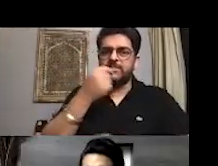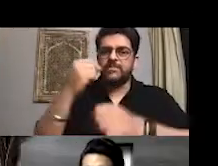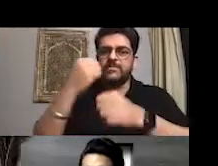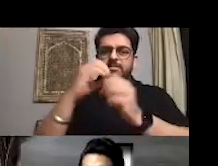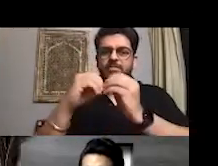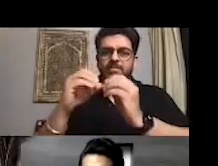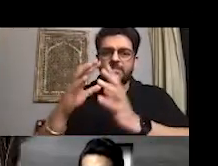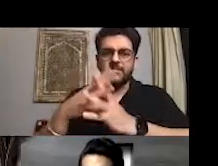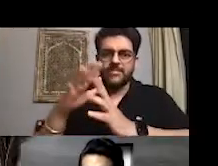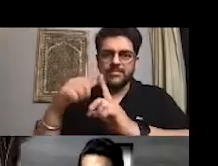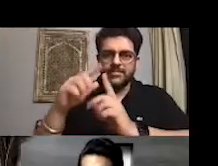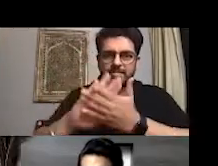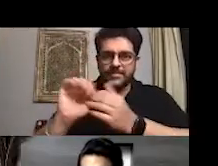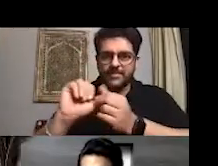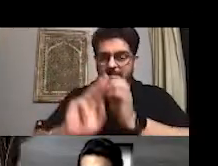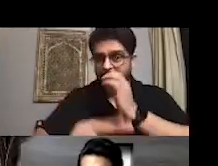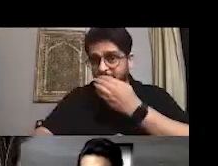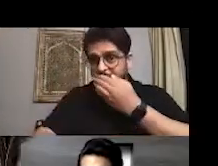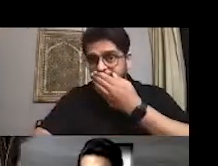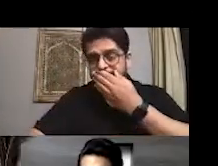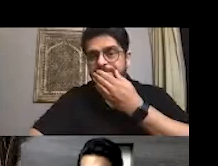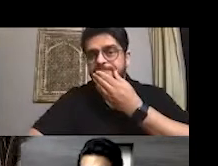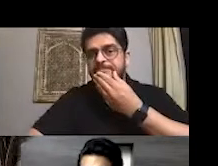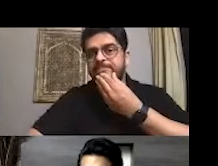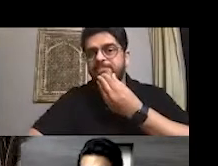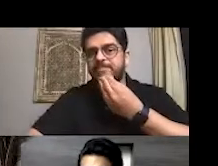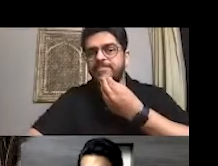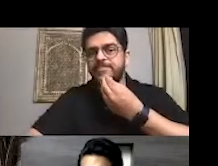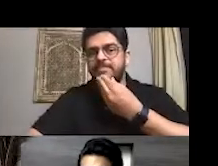Gautam, we would like to have Gautam.